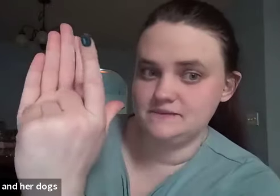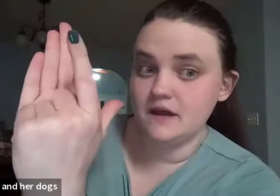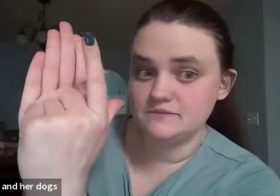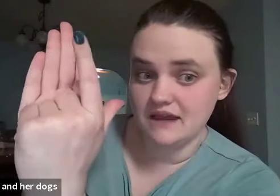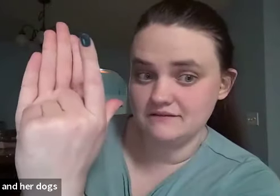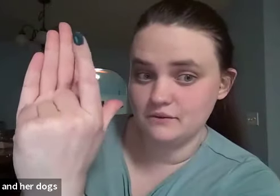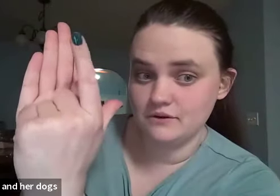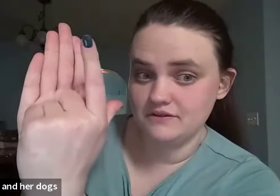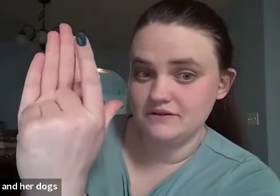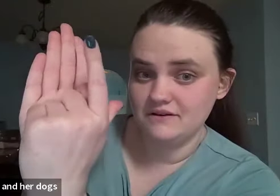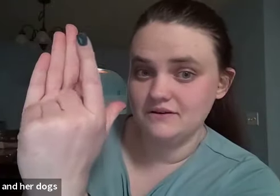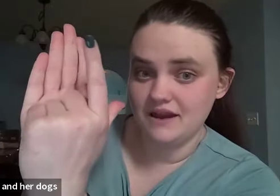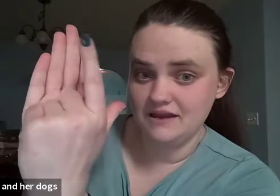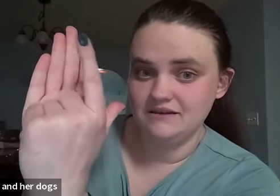tiniest bounce back and forth. Okay.